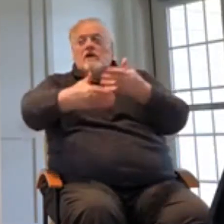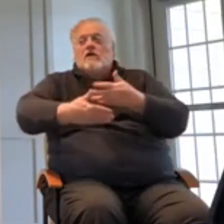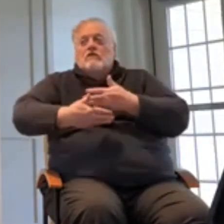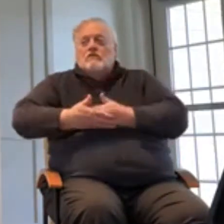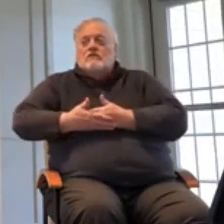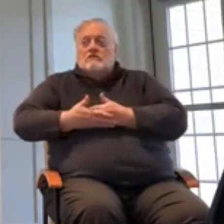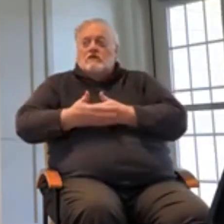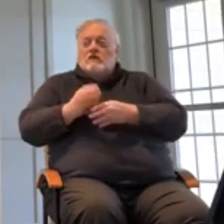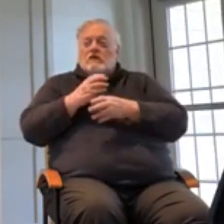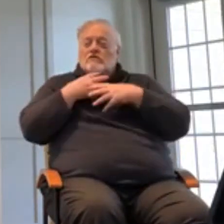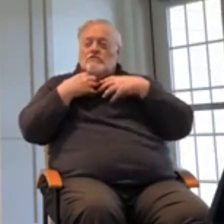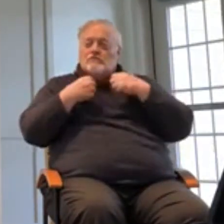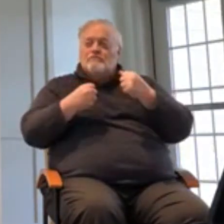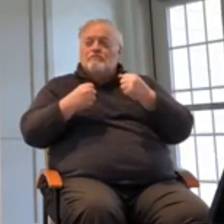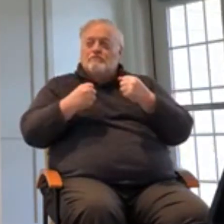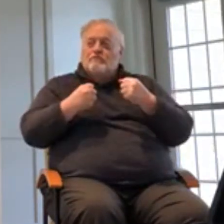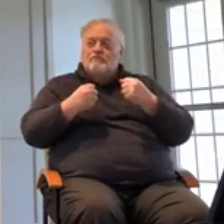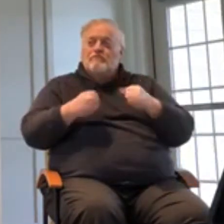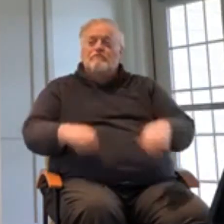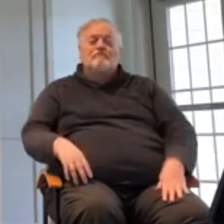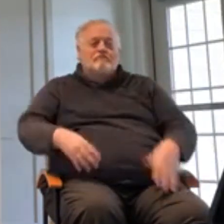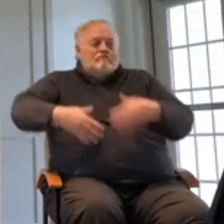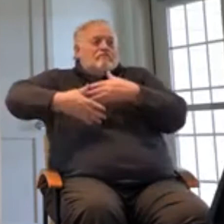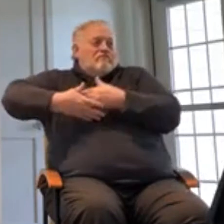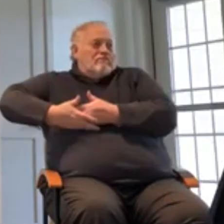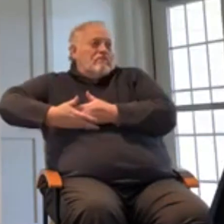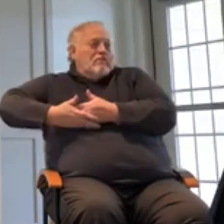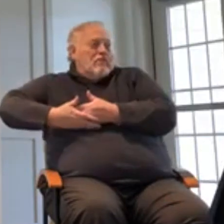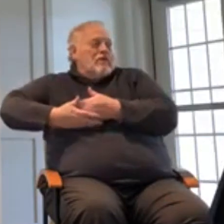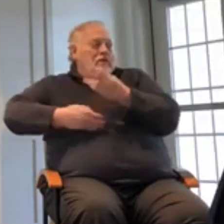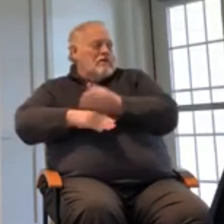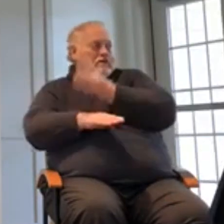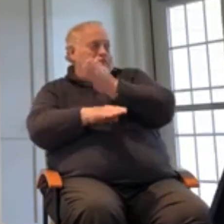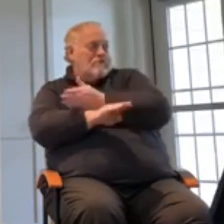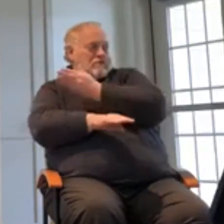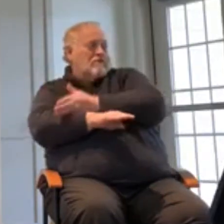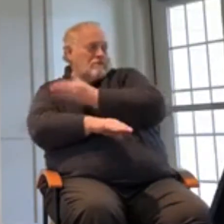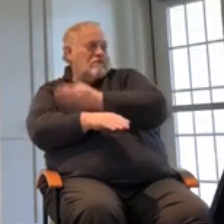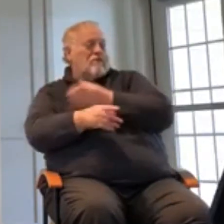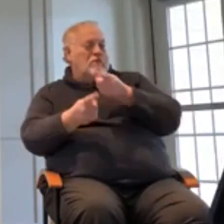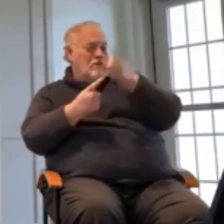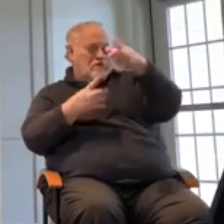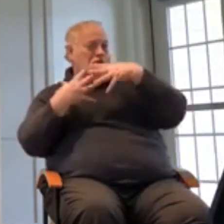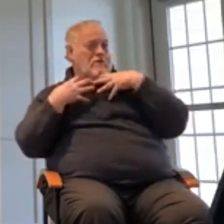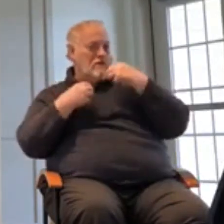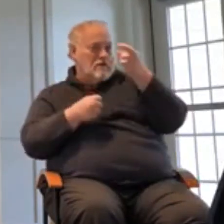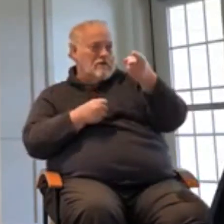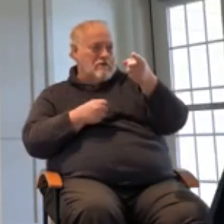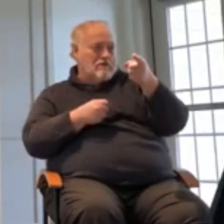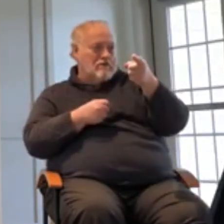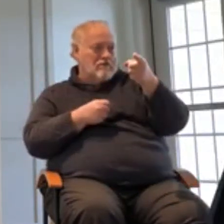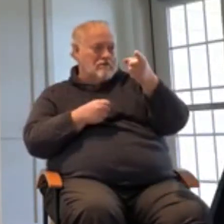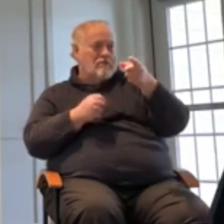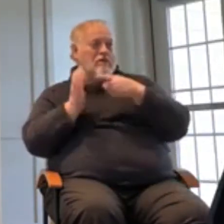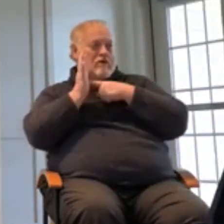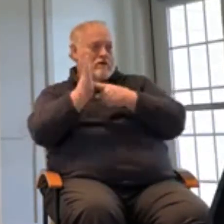And then he carries it until it heals. Yes. And then he carries it until it's healed. He shows his